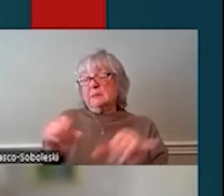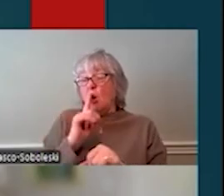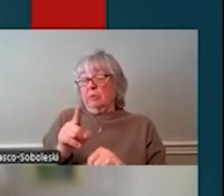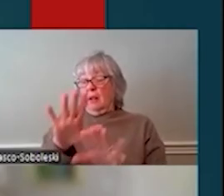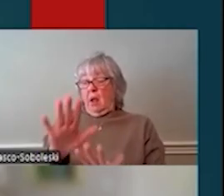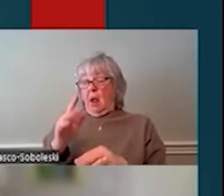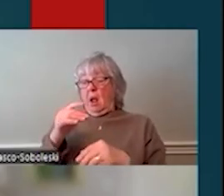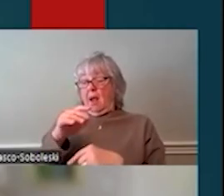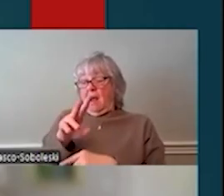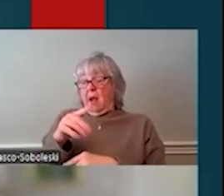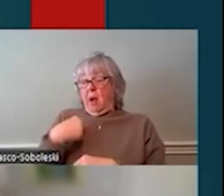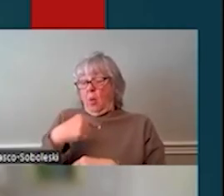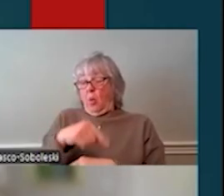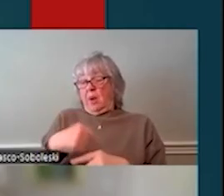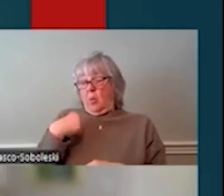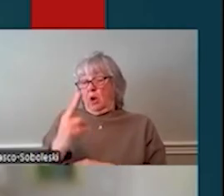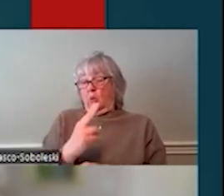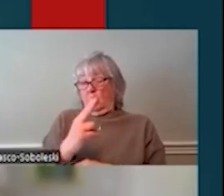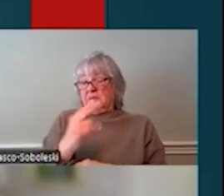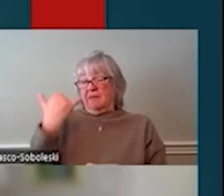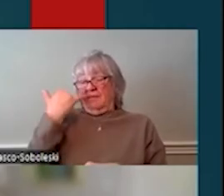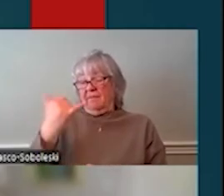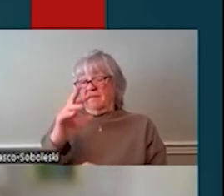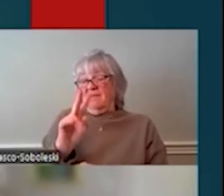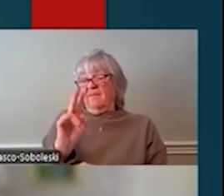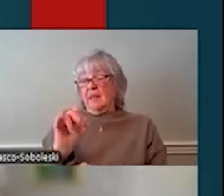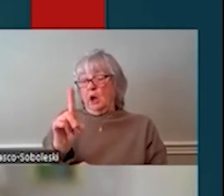And Sorensen has a new system,